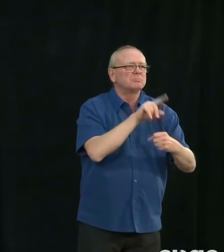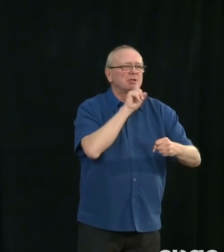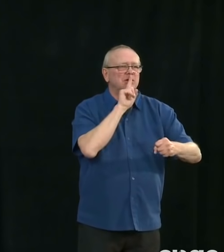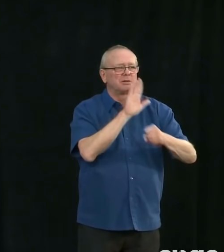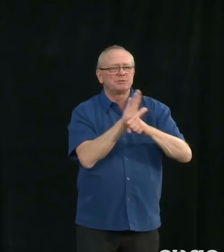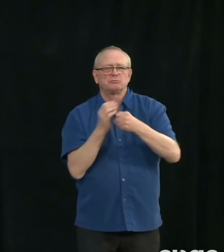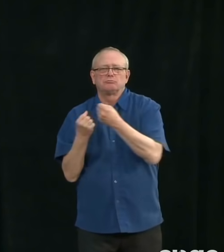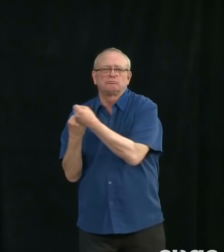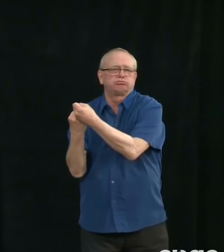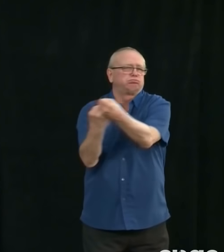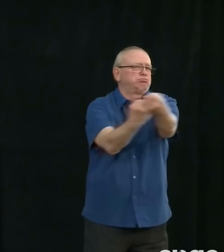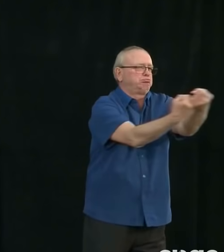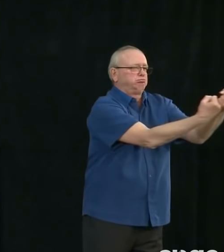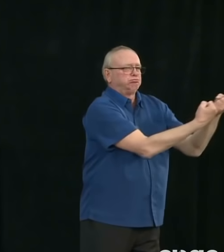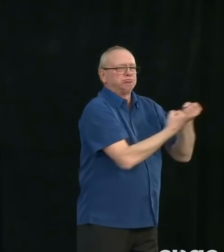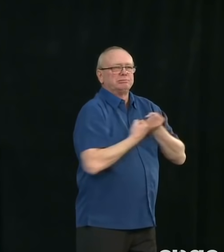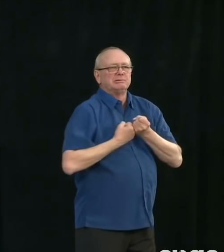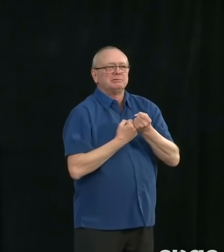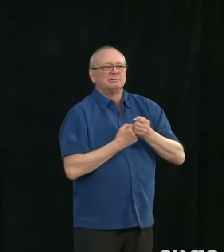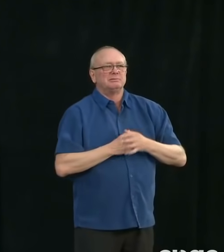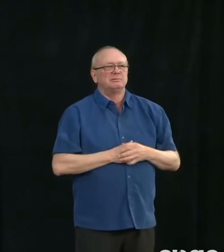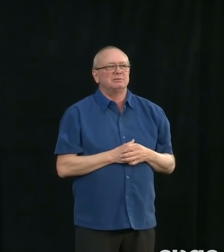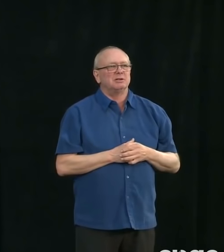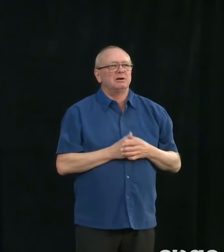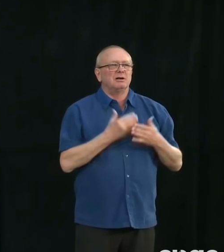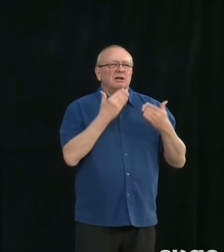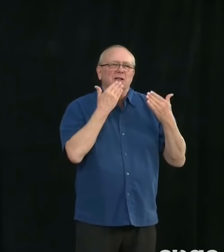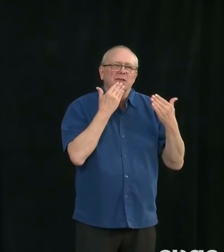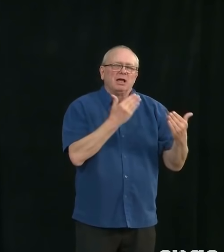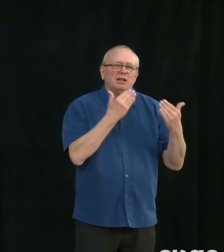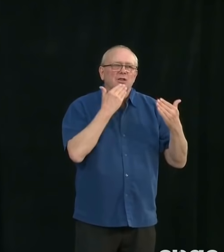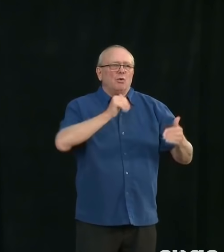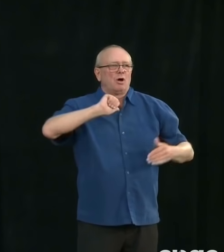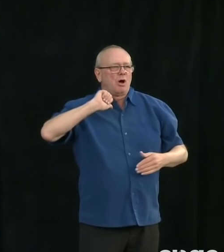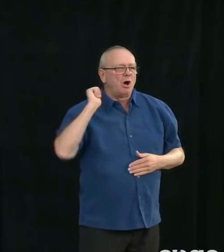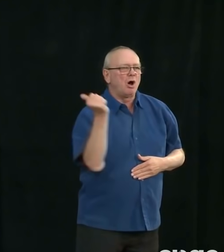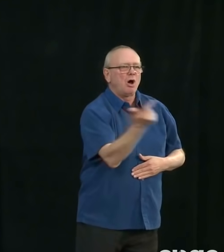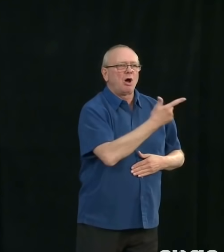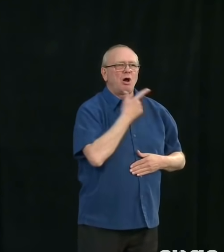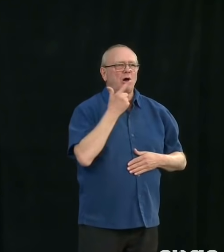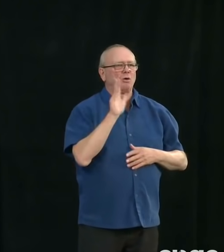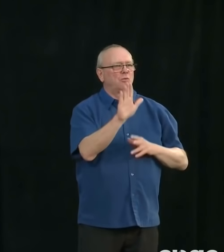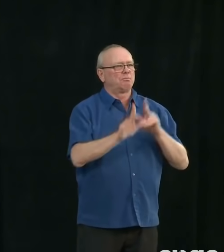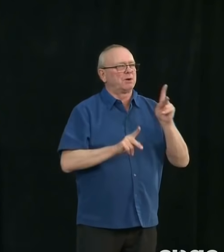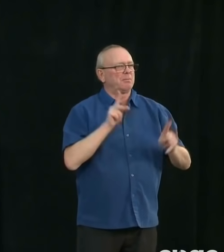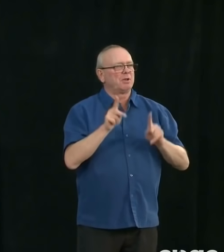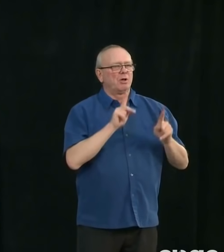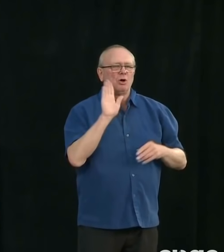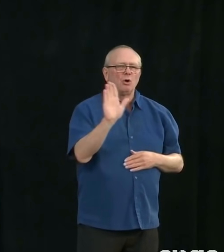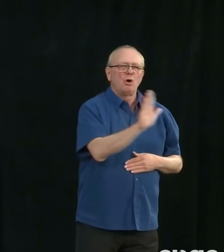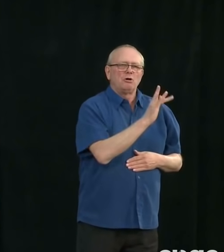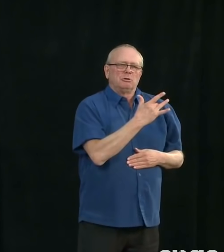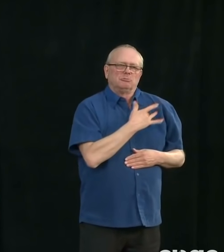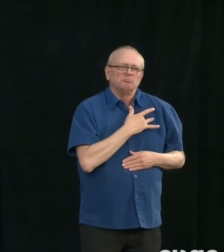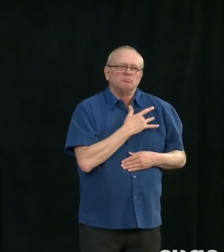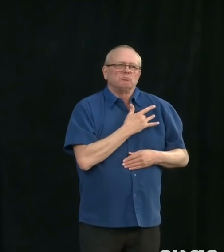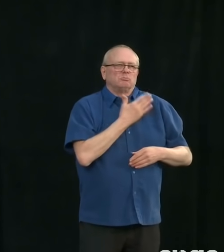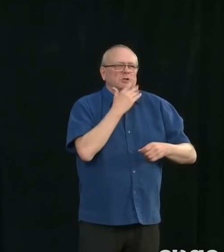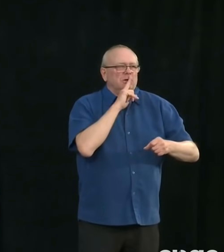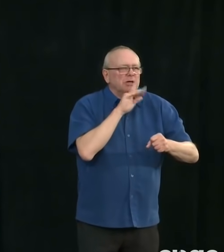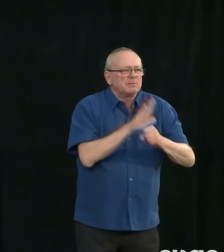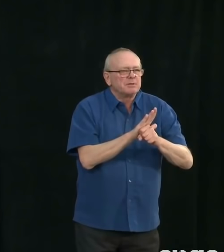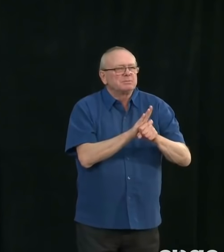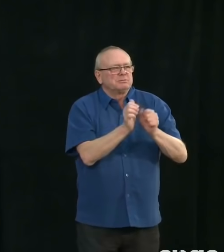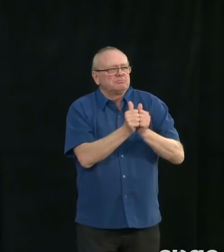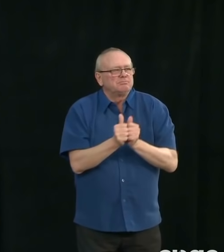difficult time. Thank you all for your passion and commitment to Albertans. Together, as a community, we're going to get through this. Thank